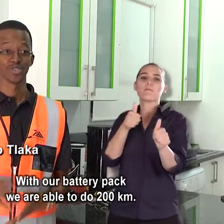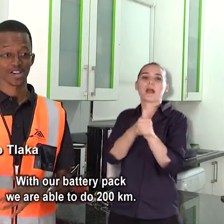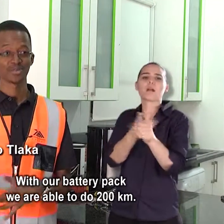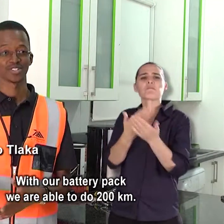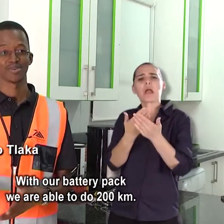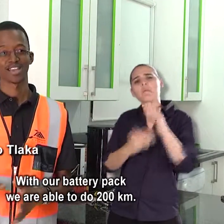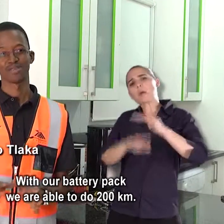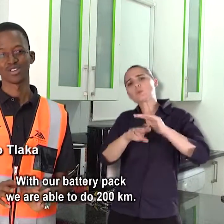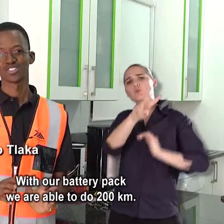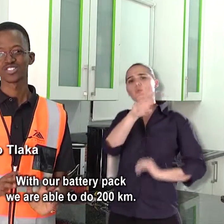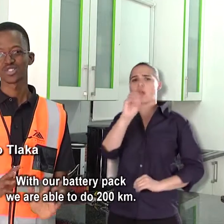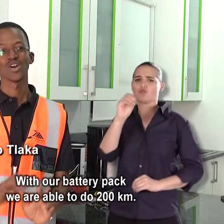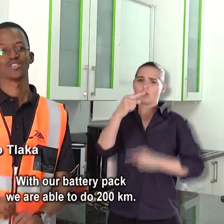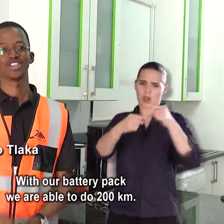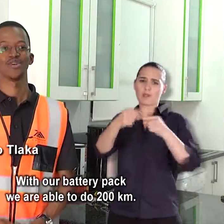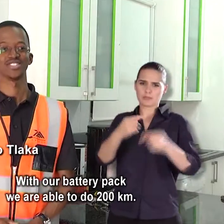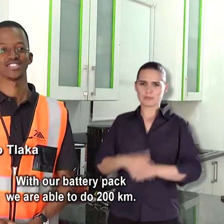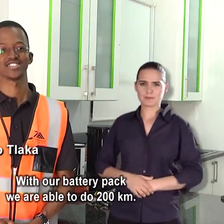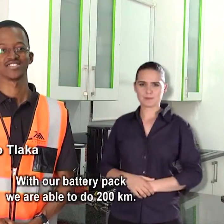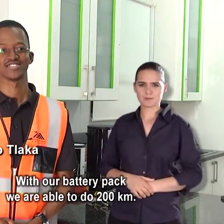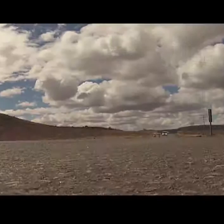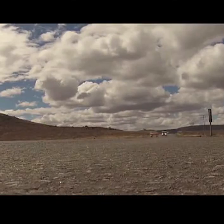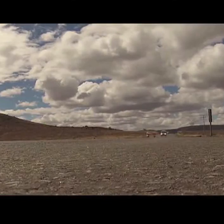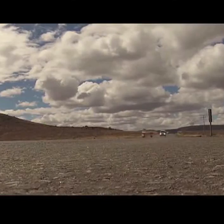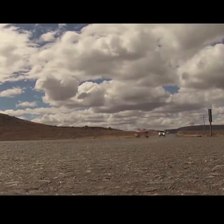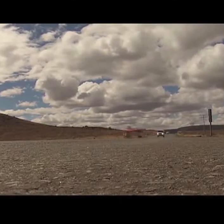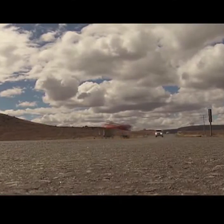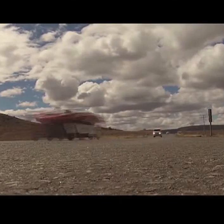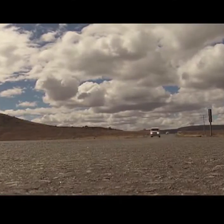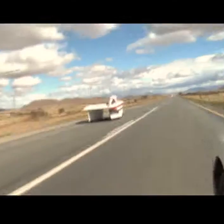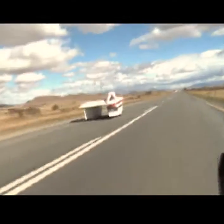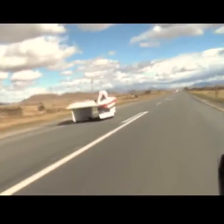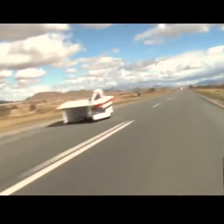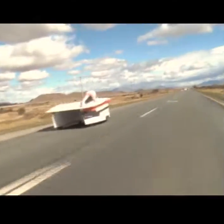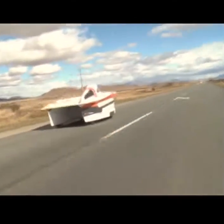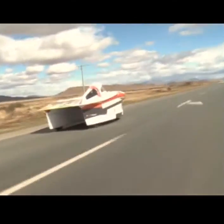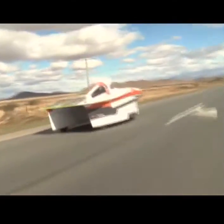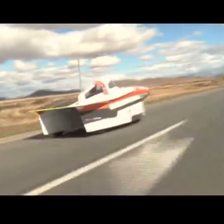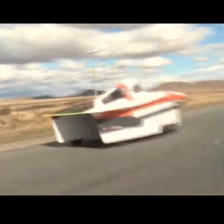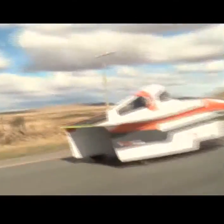to do with our battery pack about 200 kilometers.